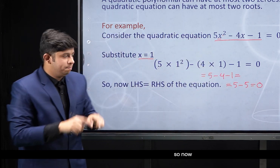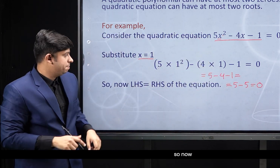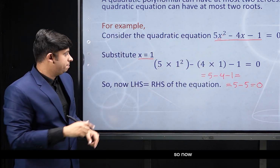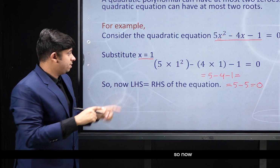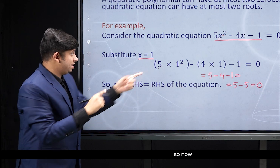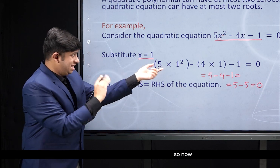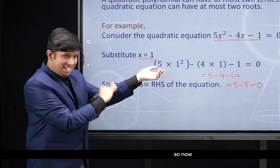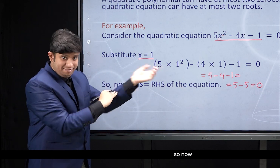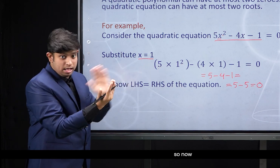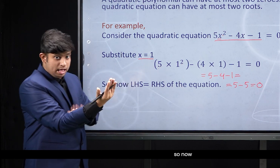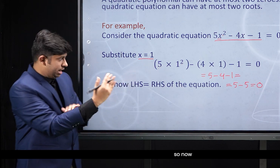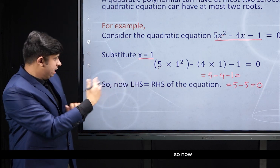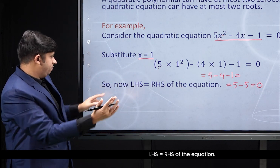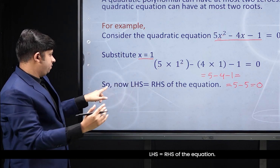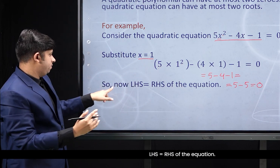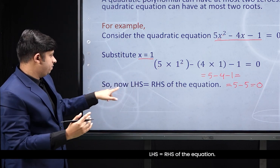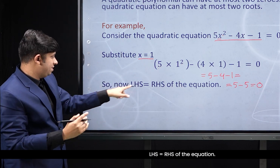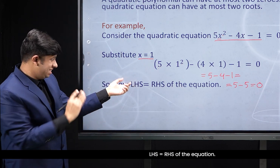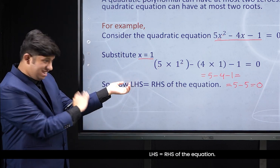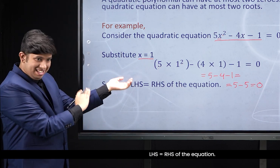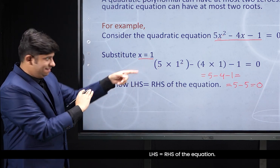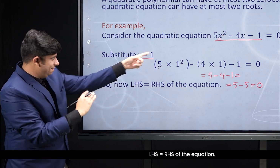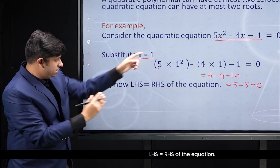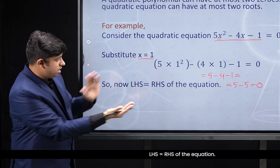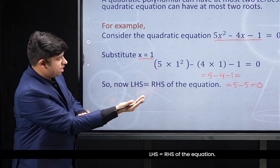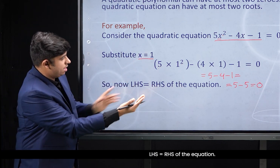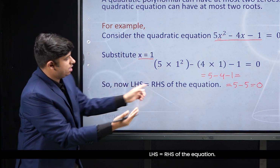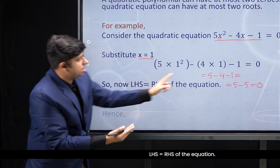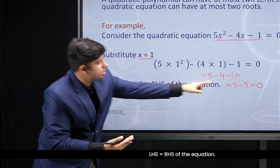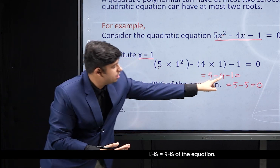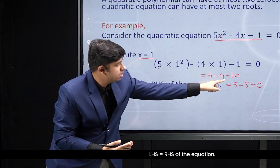So, now LHS equal to RHS of the equation.